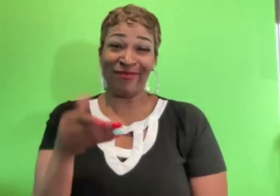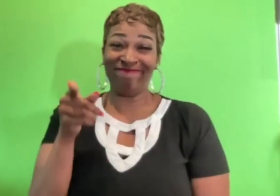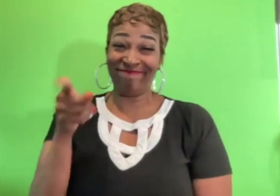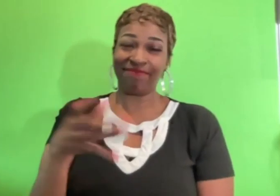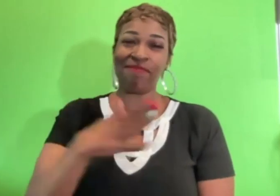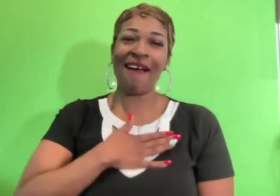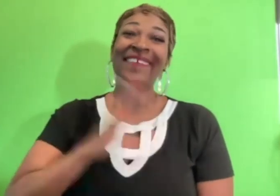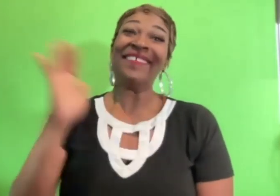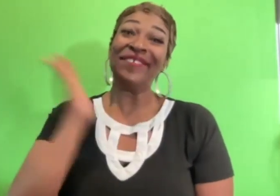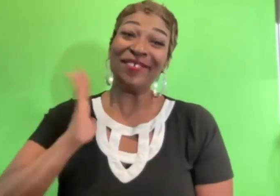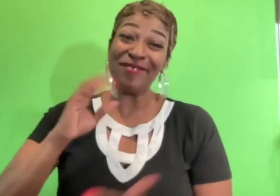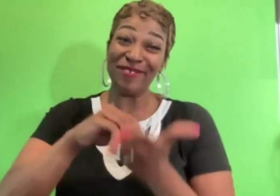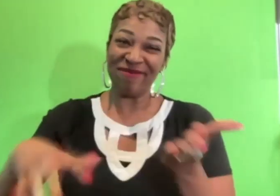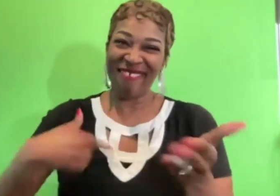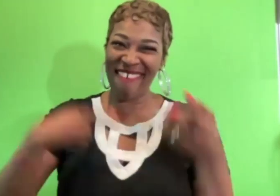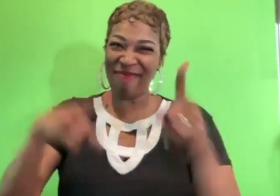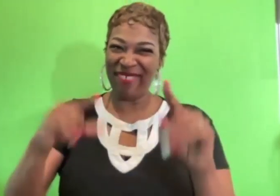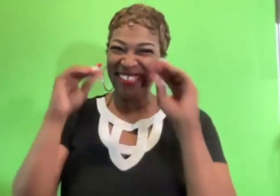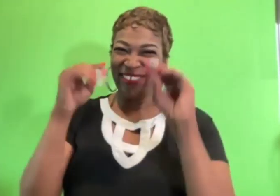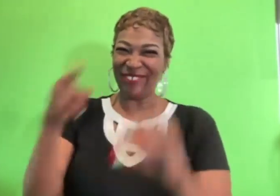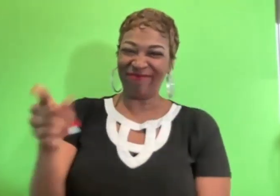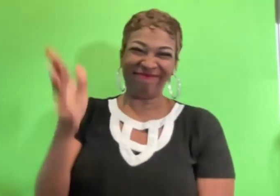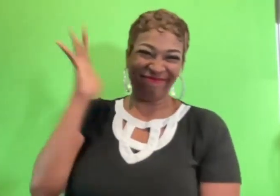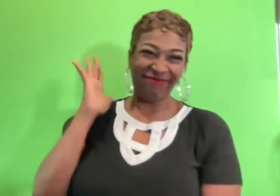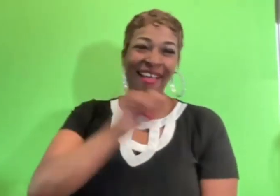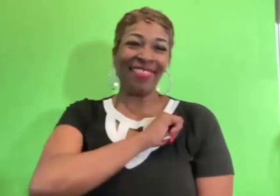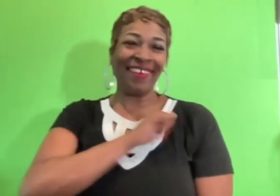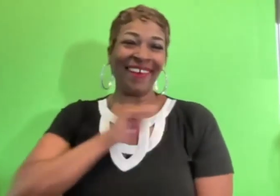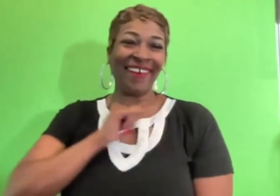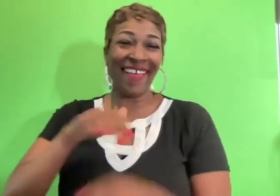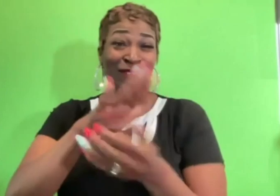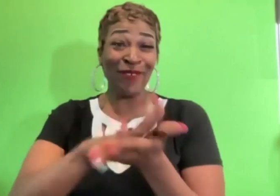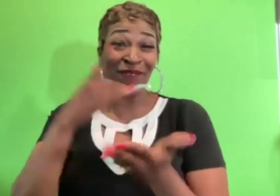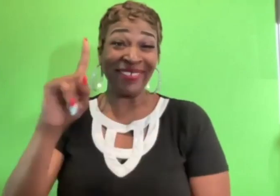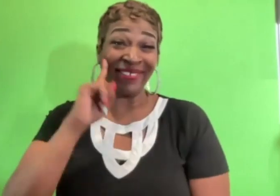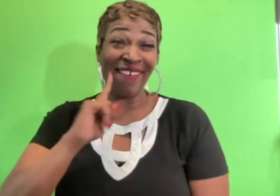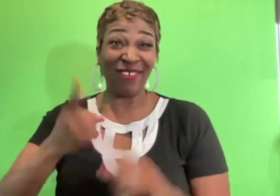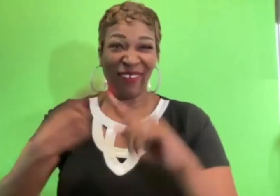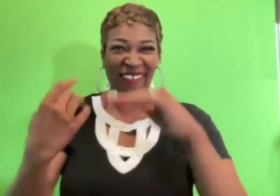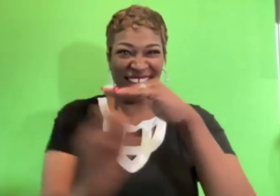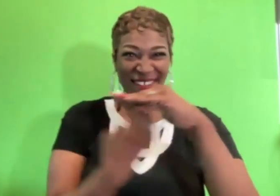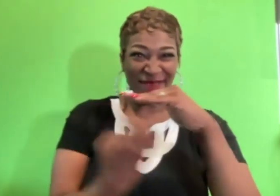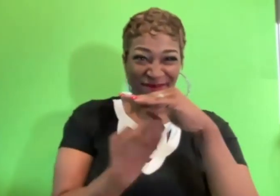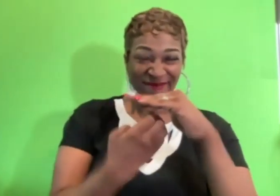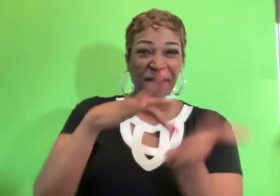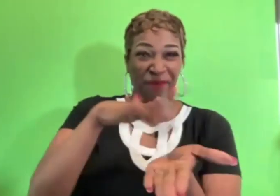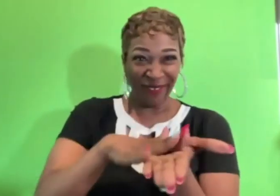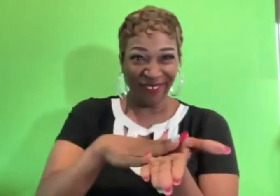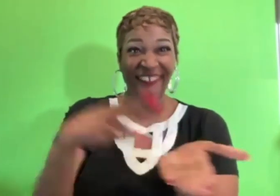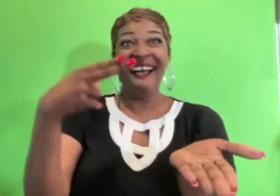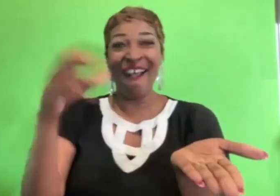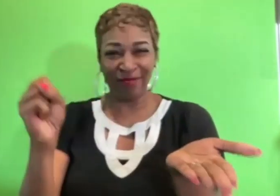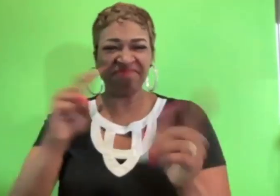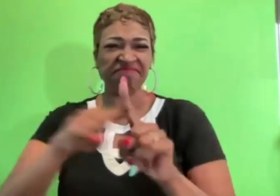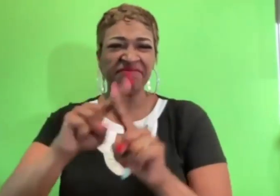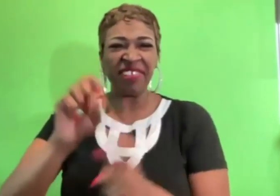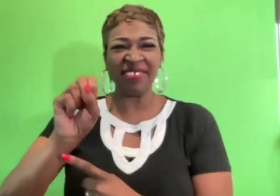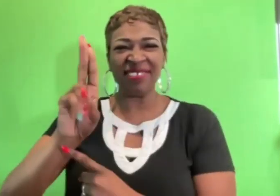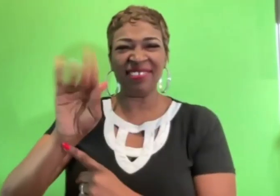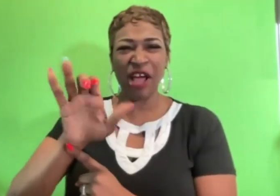And our next panelist was a former student of mine, and I taught this